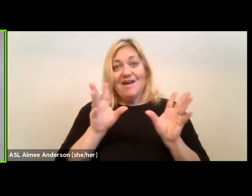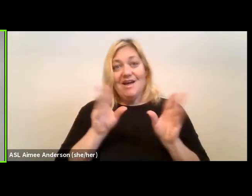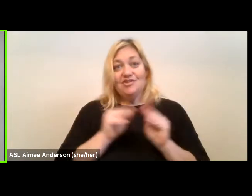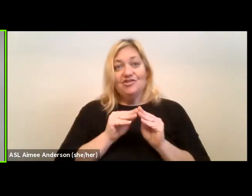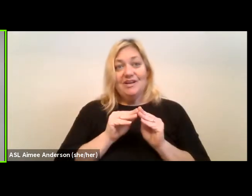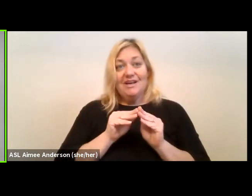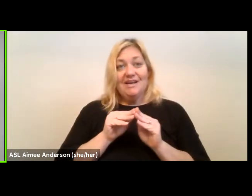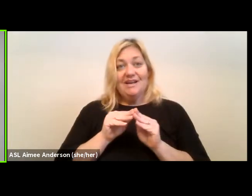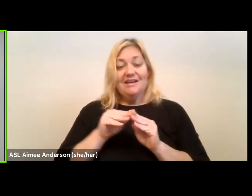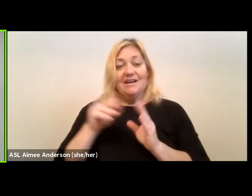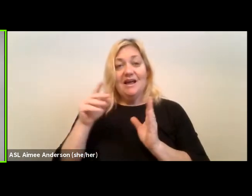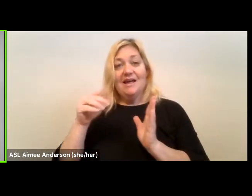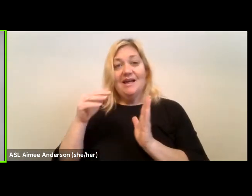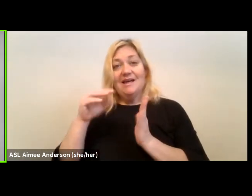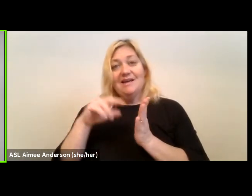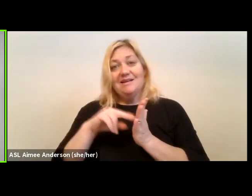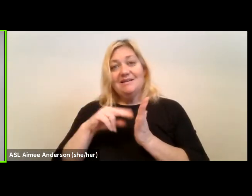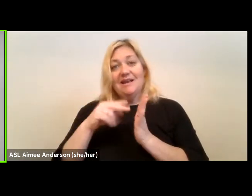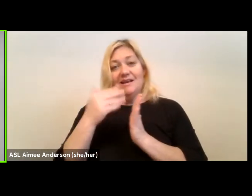tentative agenda.